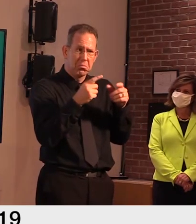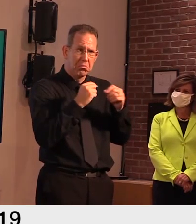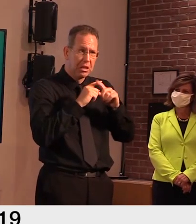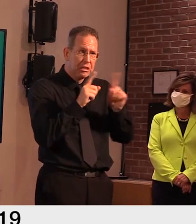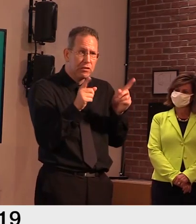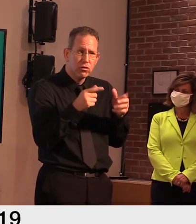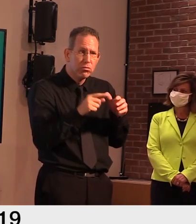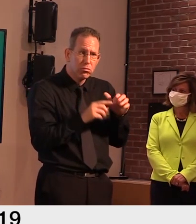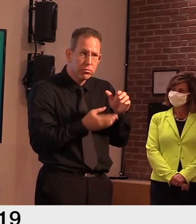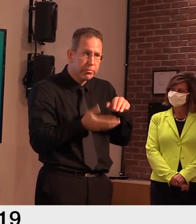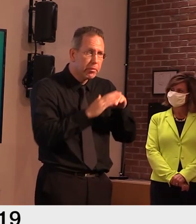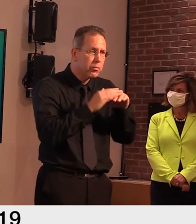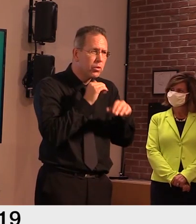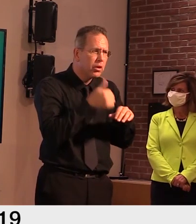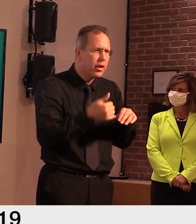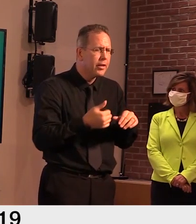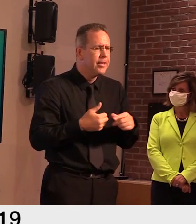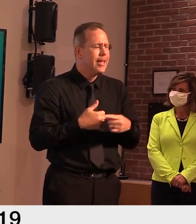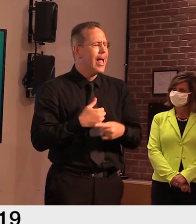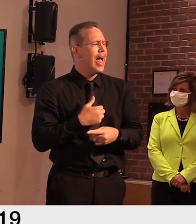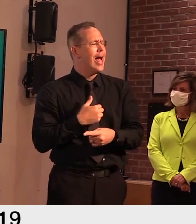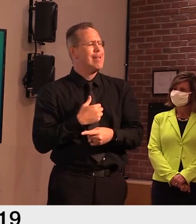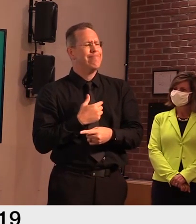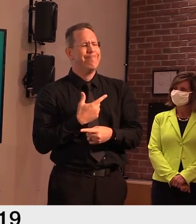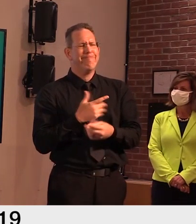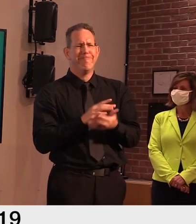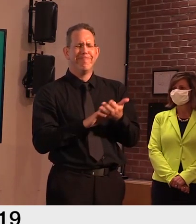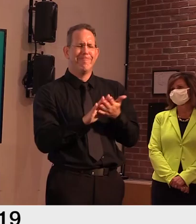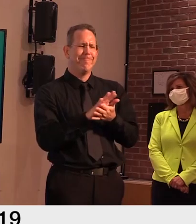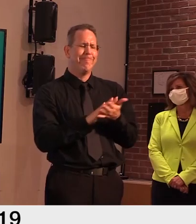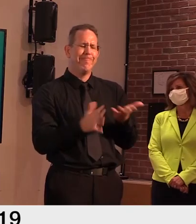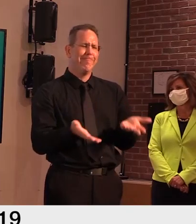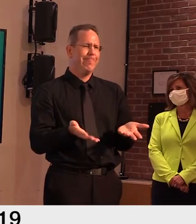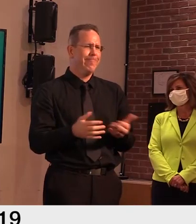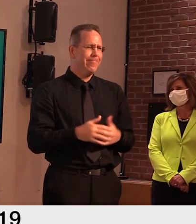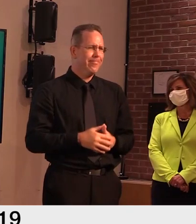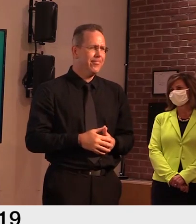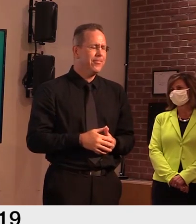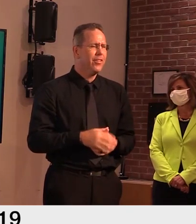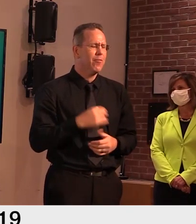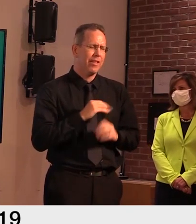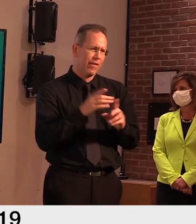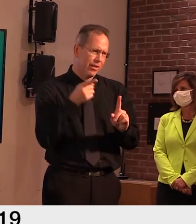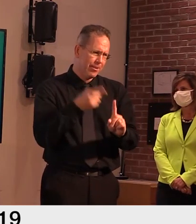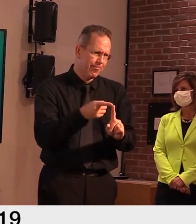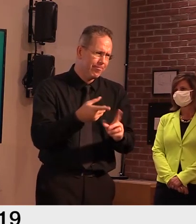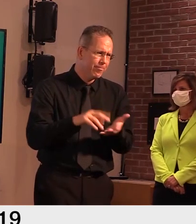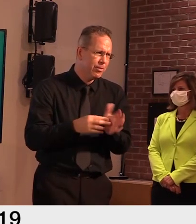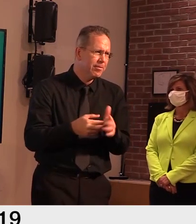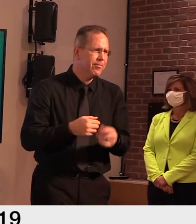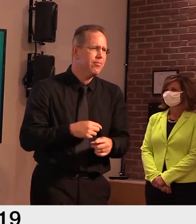mask wearing correlates to actual test results. Does that clarify a little more?